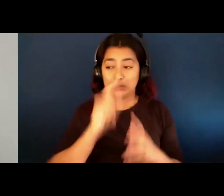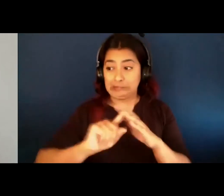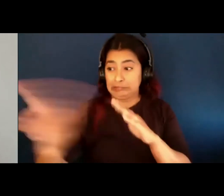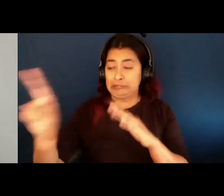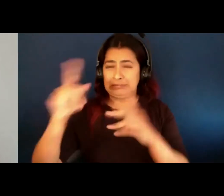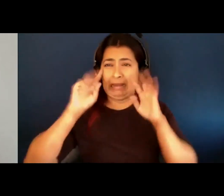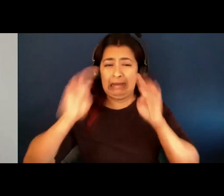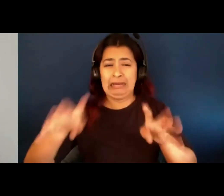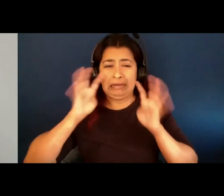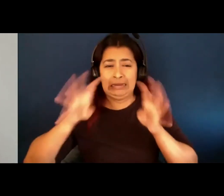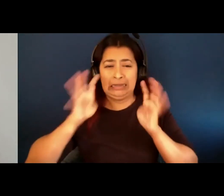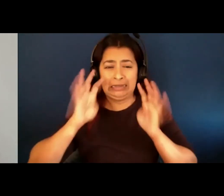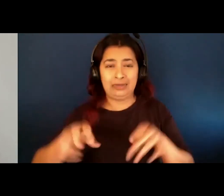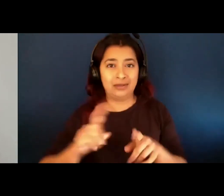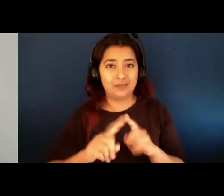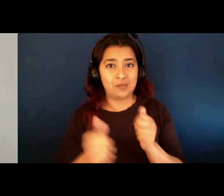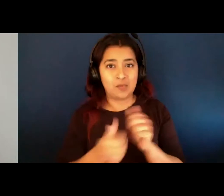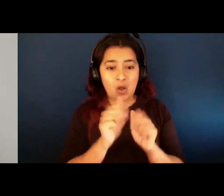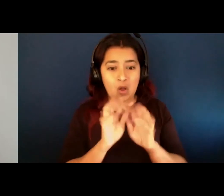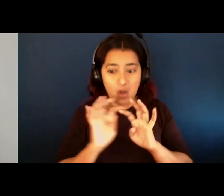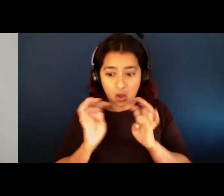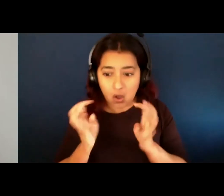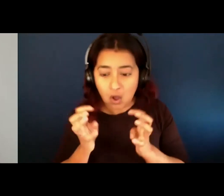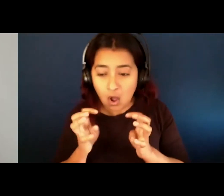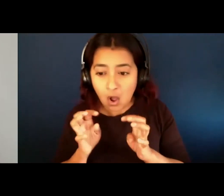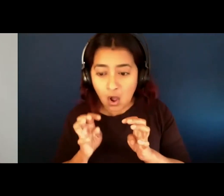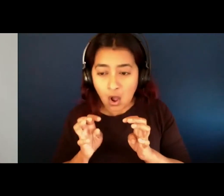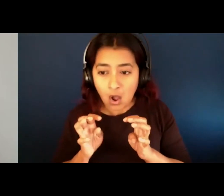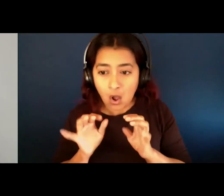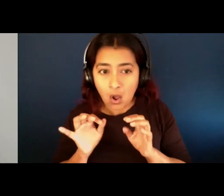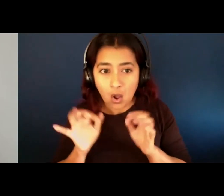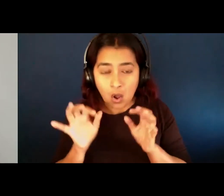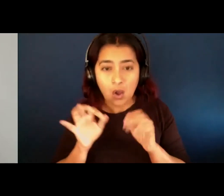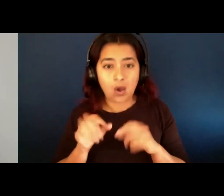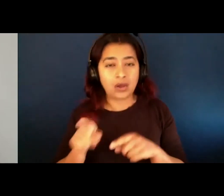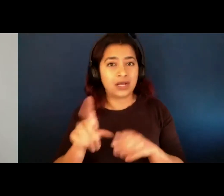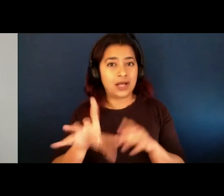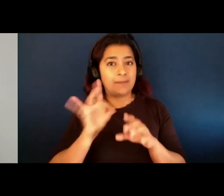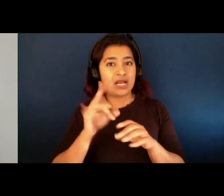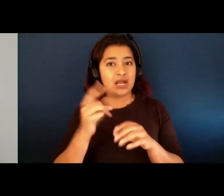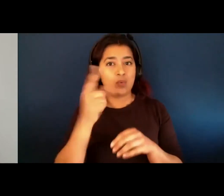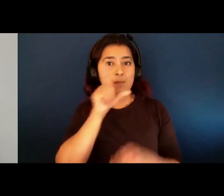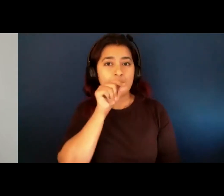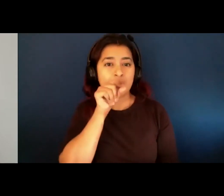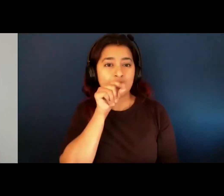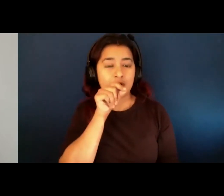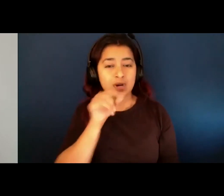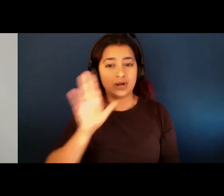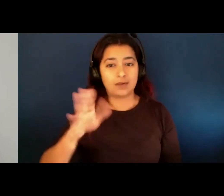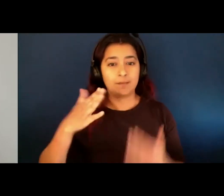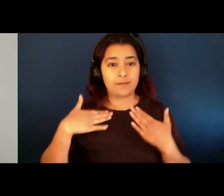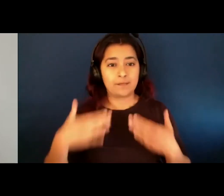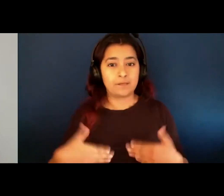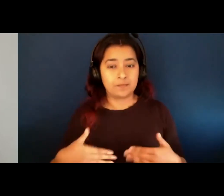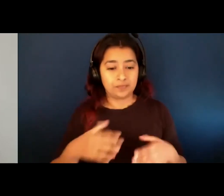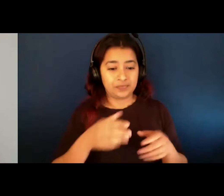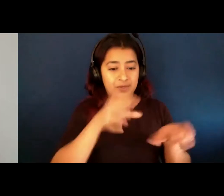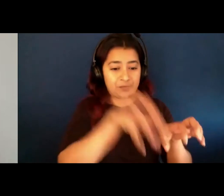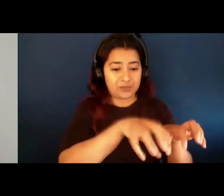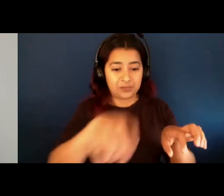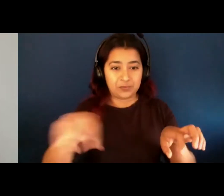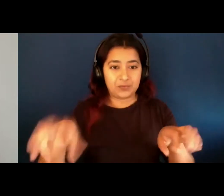most of the students crowded around in awe. She then let each student select a bird, their bodies on trays like